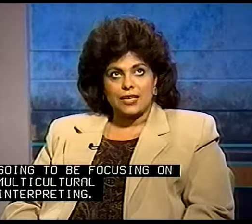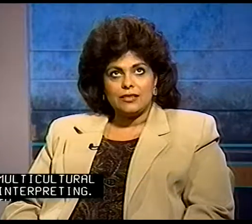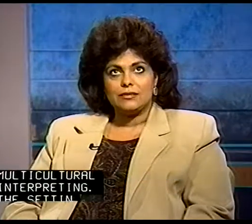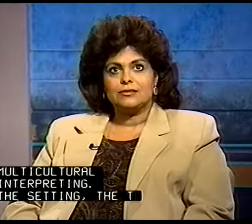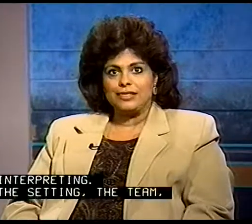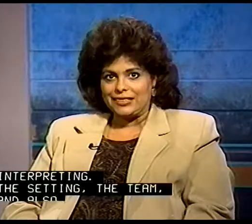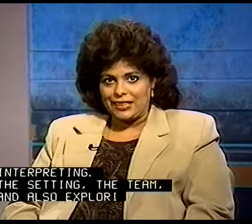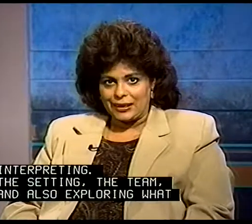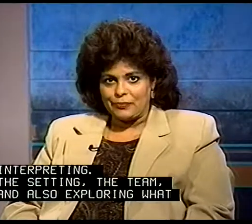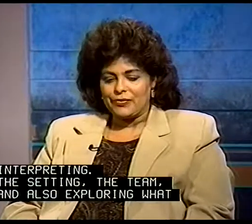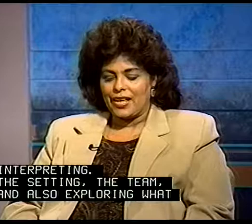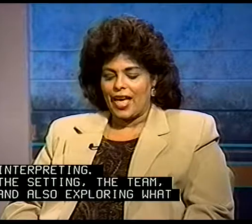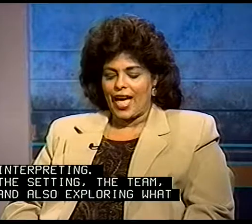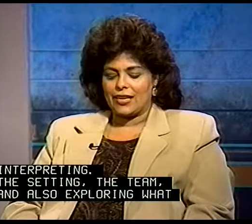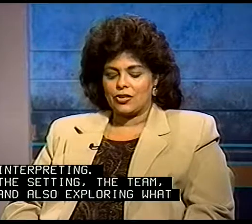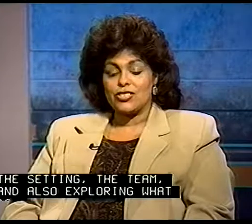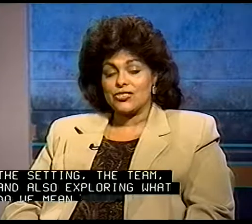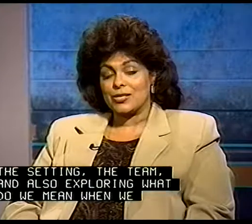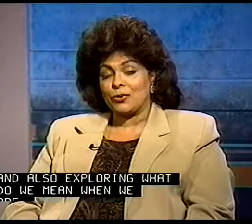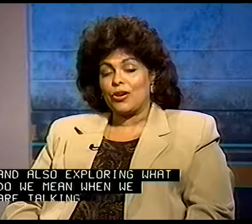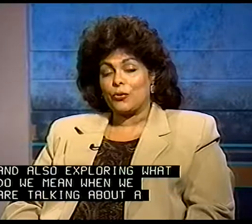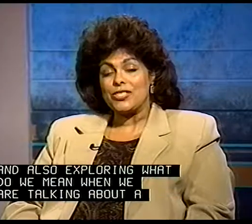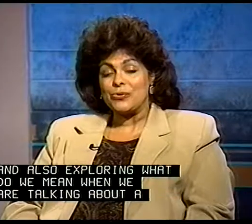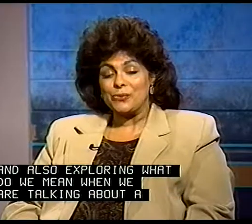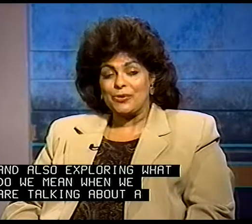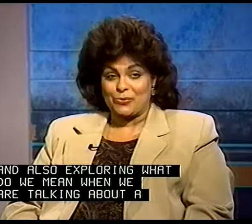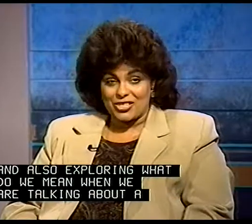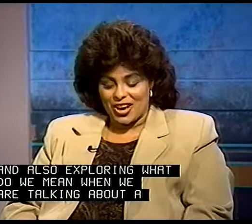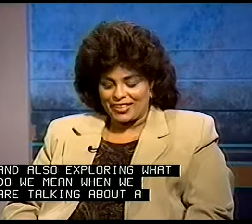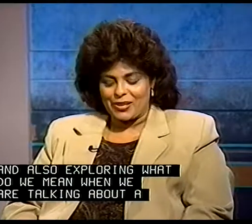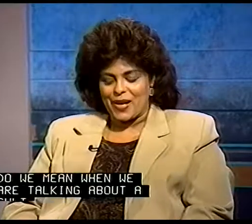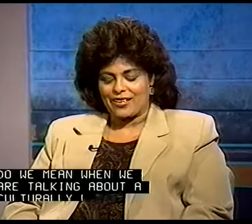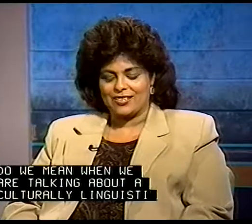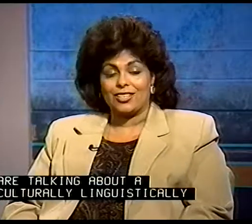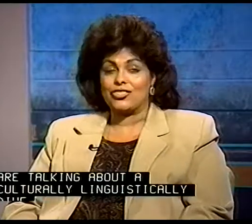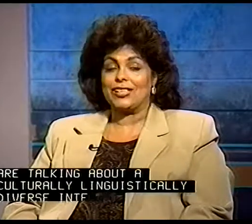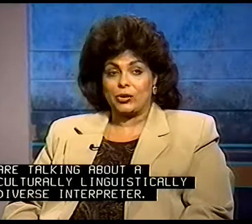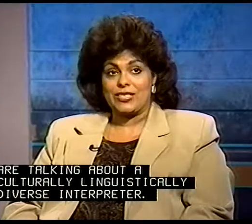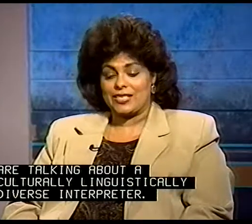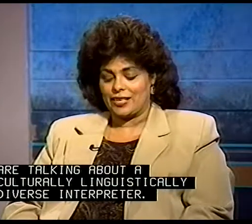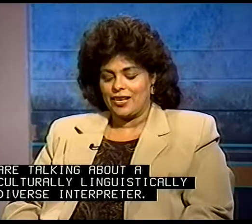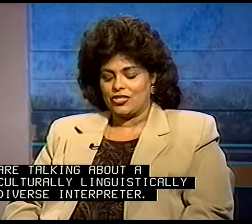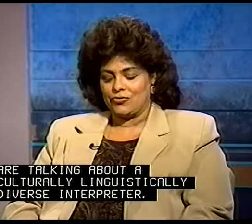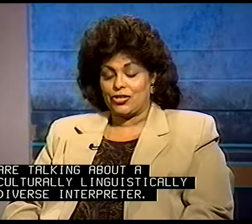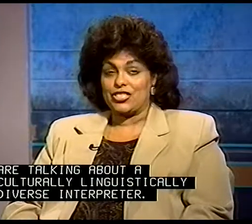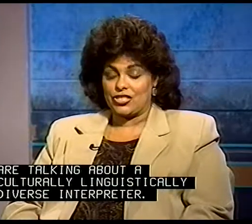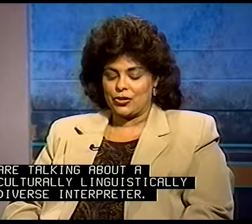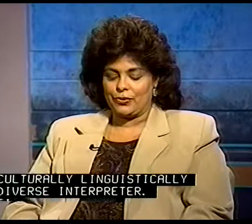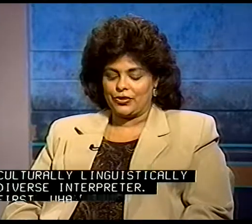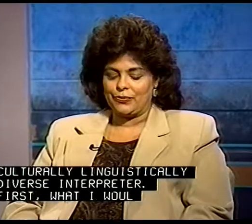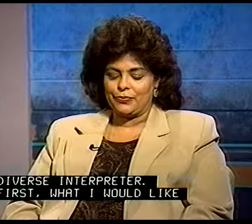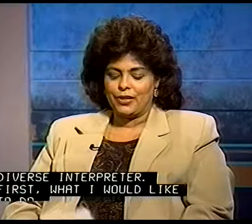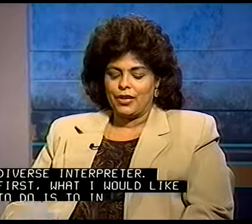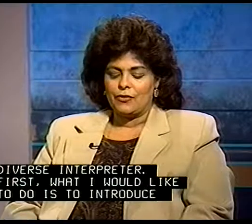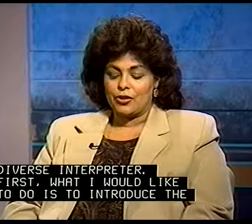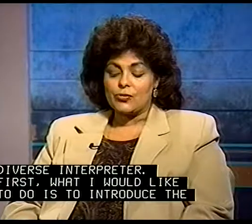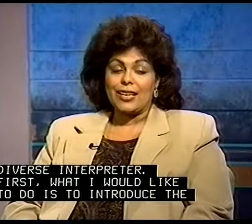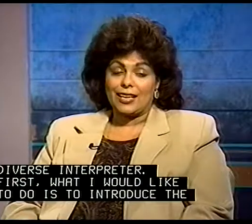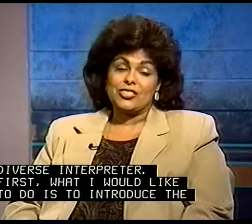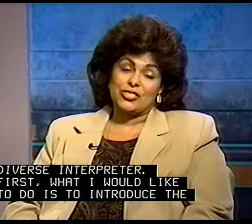setting, the team, and also exploring what do we mean when we're talking about a culturally linguistic diverse interpreter. First, what I'd like to do